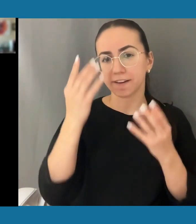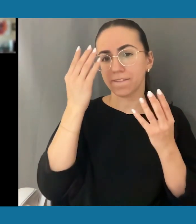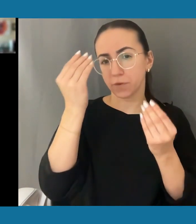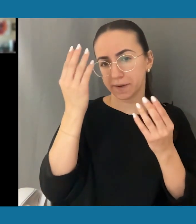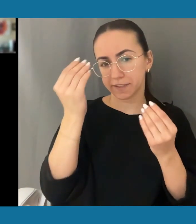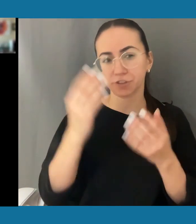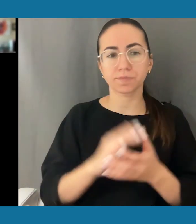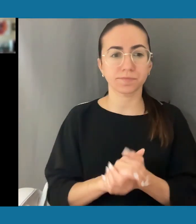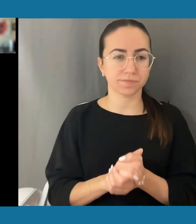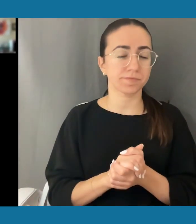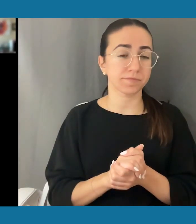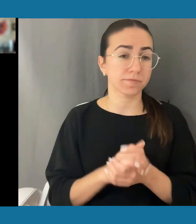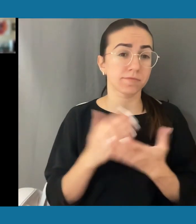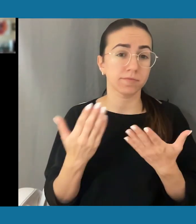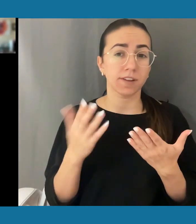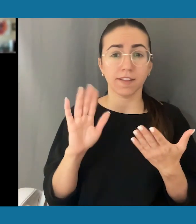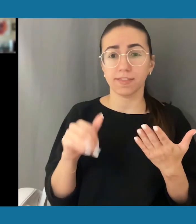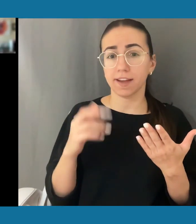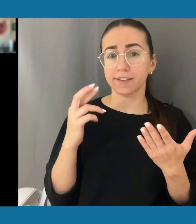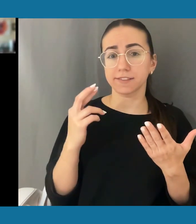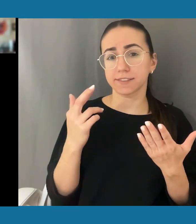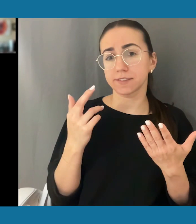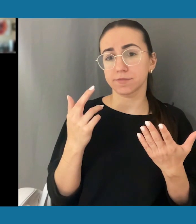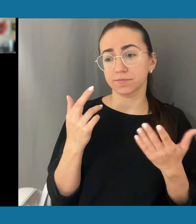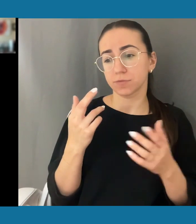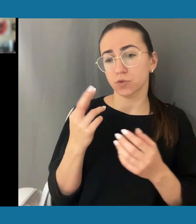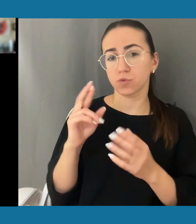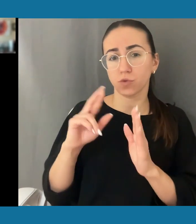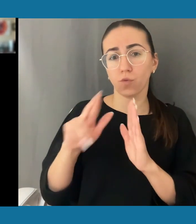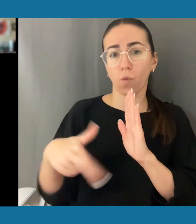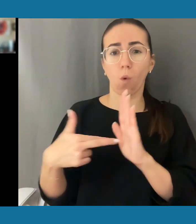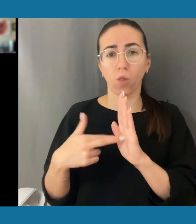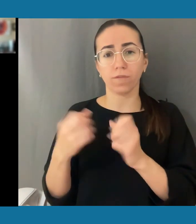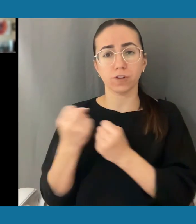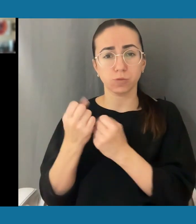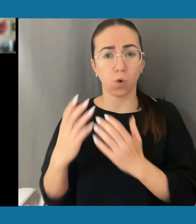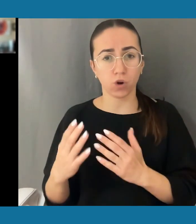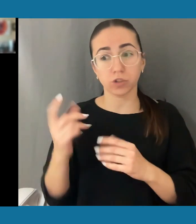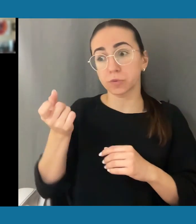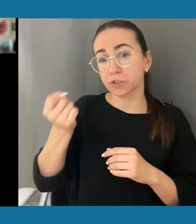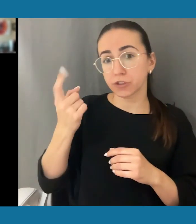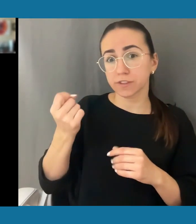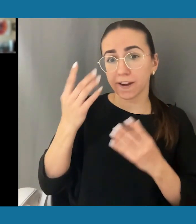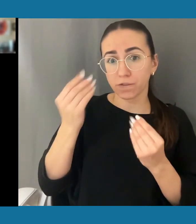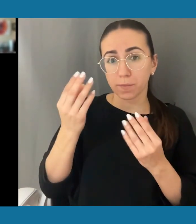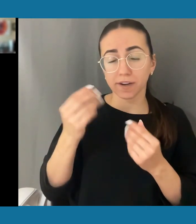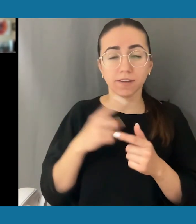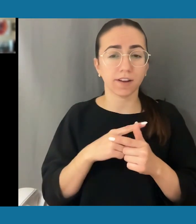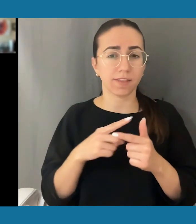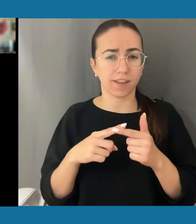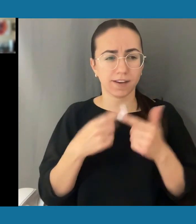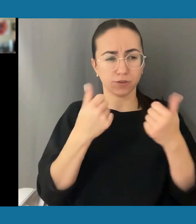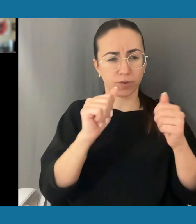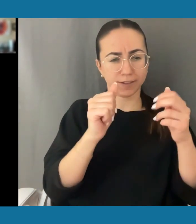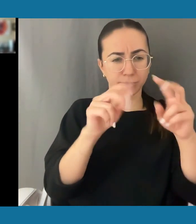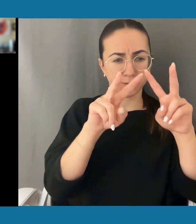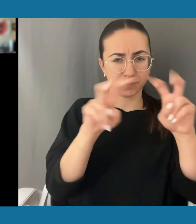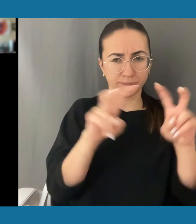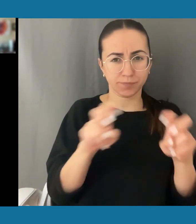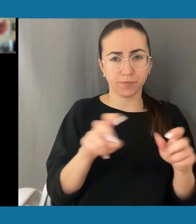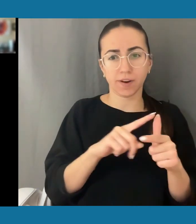one of the roles of the supporter, is to help them understand that information and kind of break it down into terms that they can